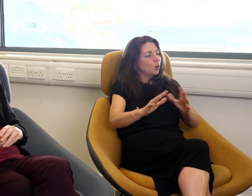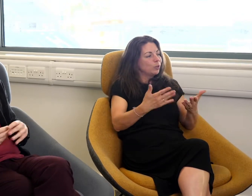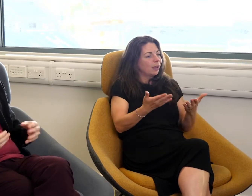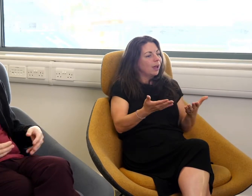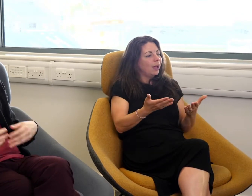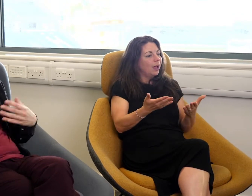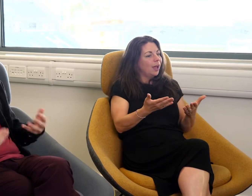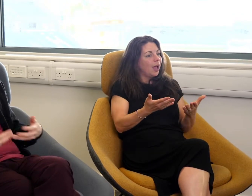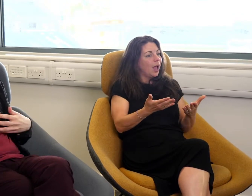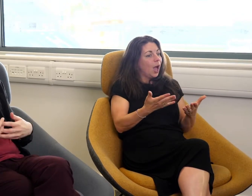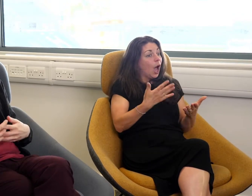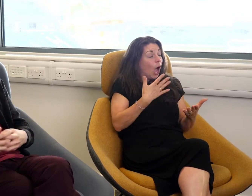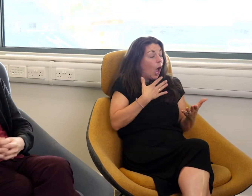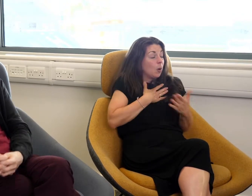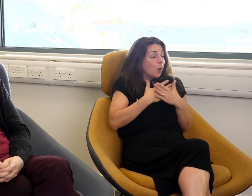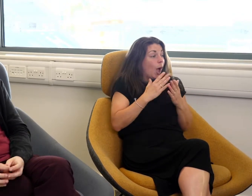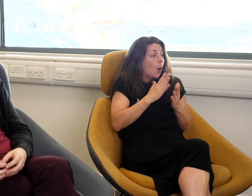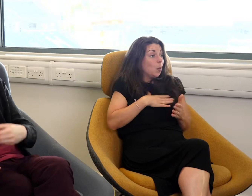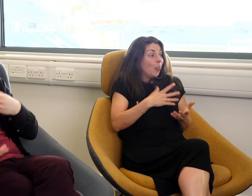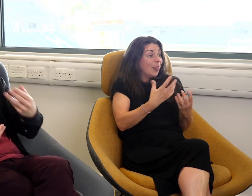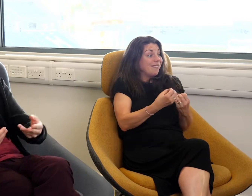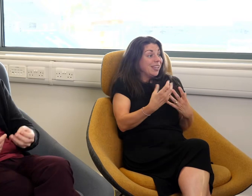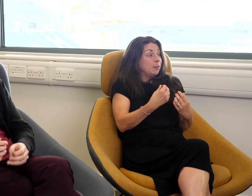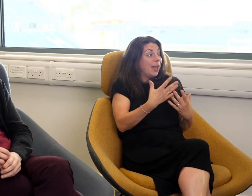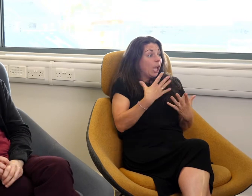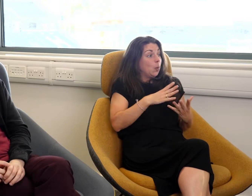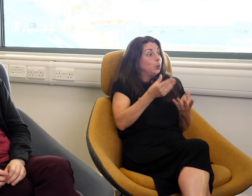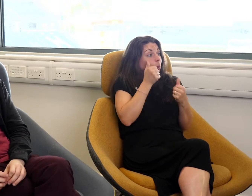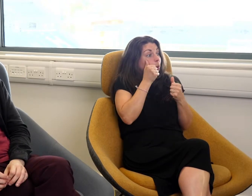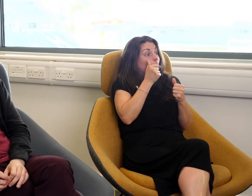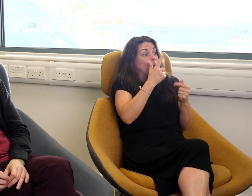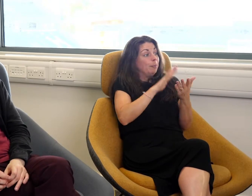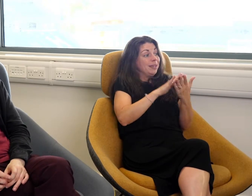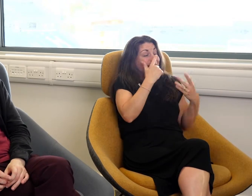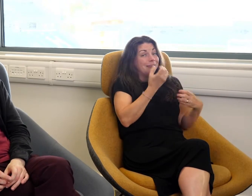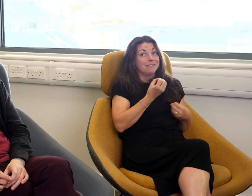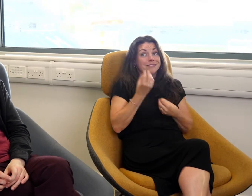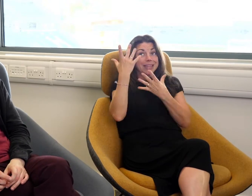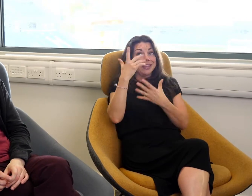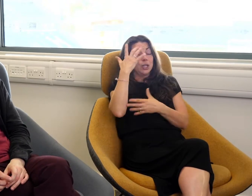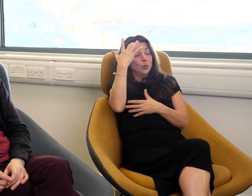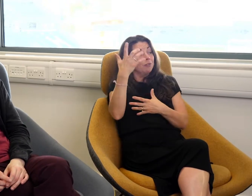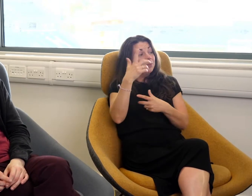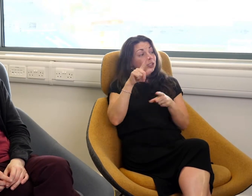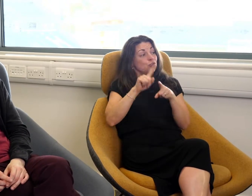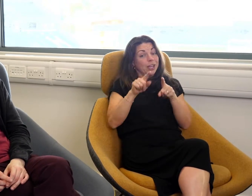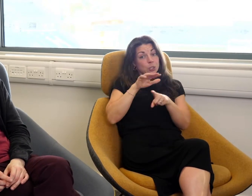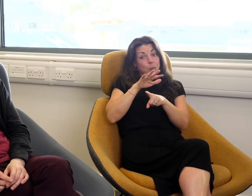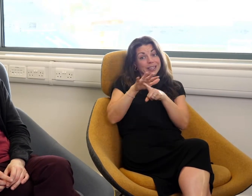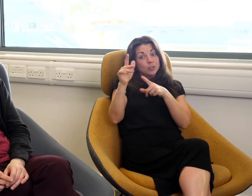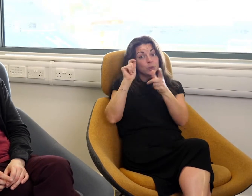I'd really value having that fed back, and then I can in turn feed it back to government and sort of try to get changes made where needed.